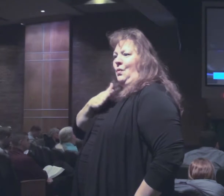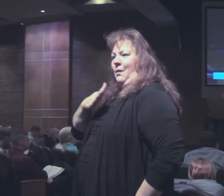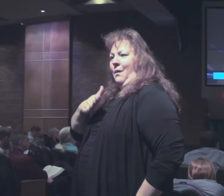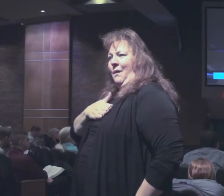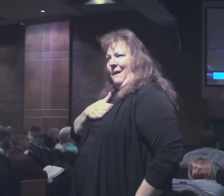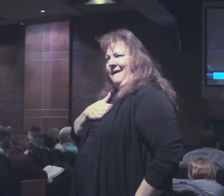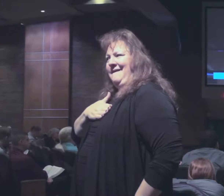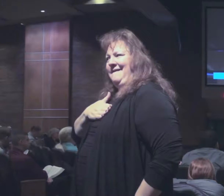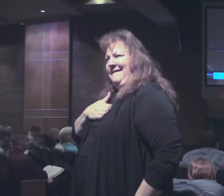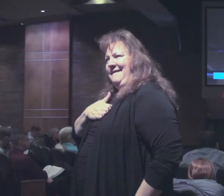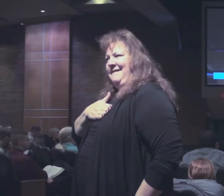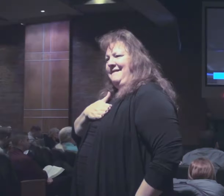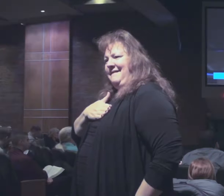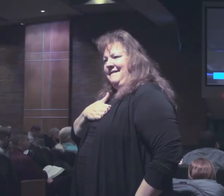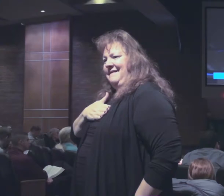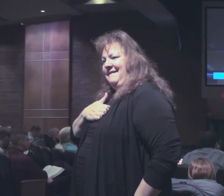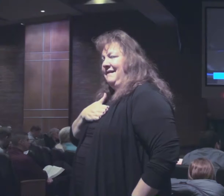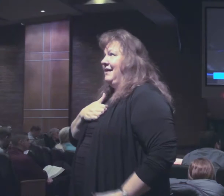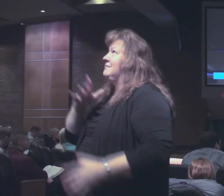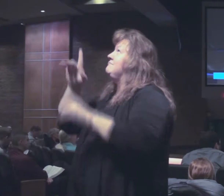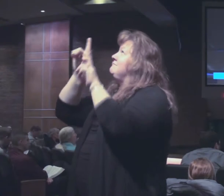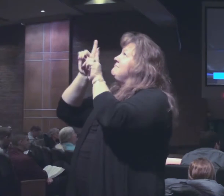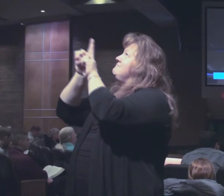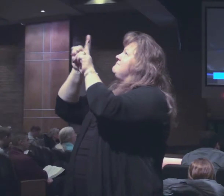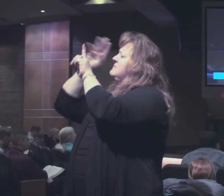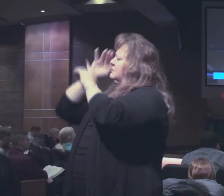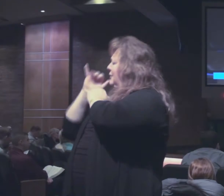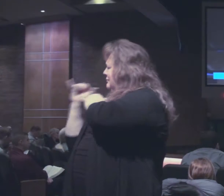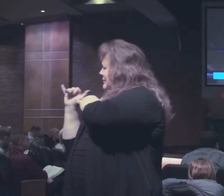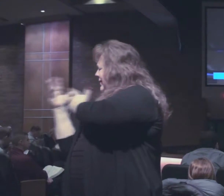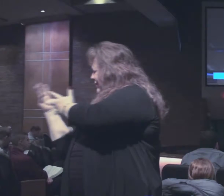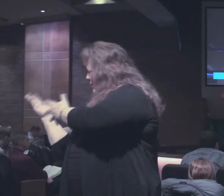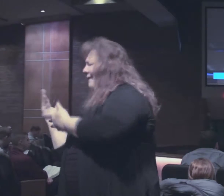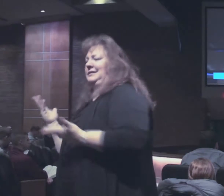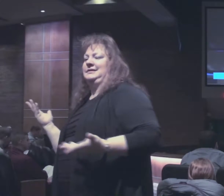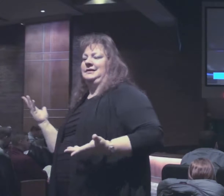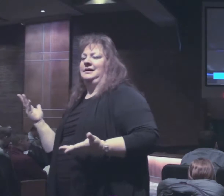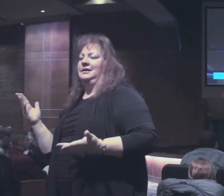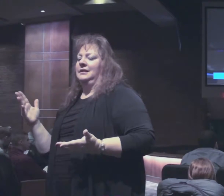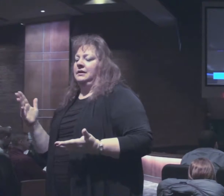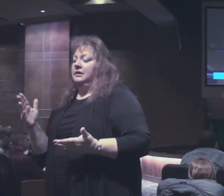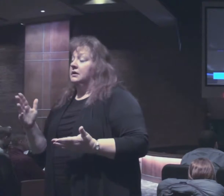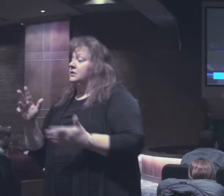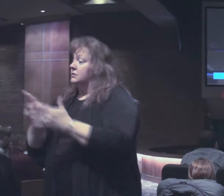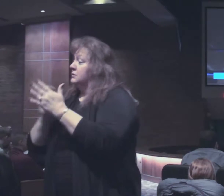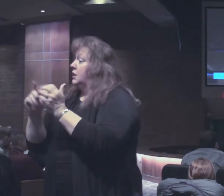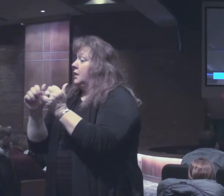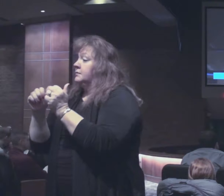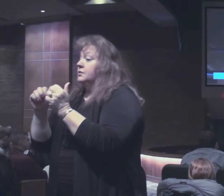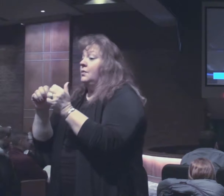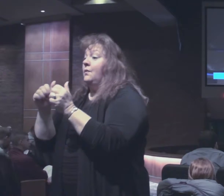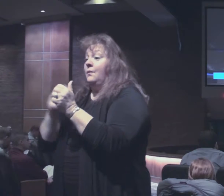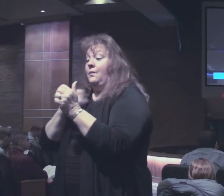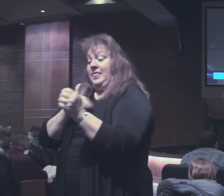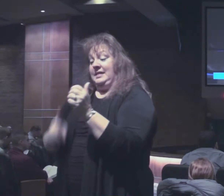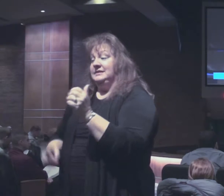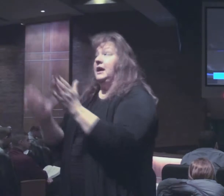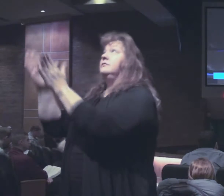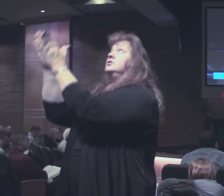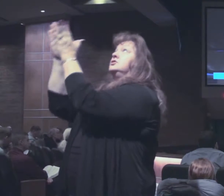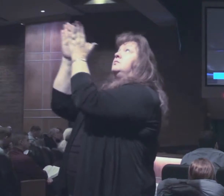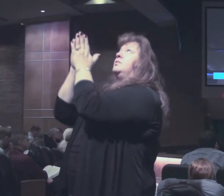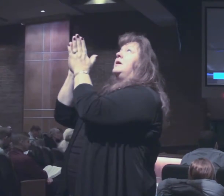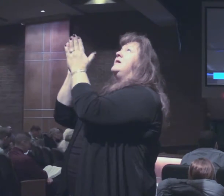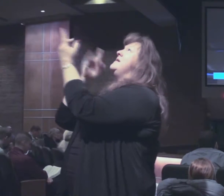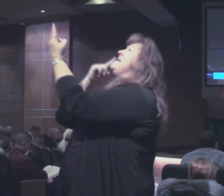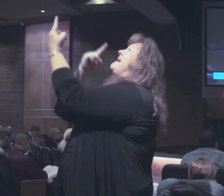that he has in walking with God. So the psalm opens up with David's prayer.